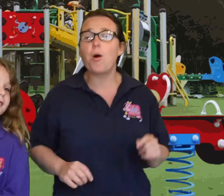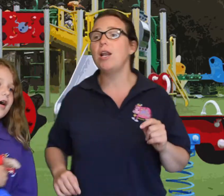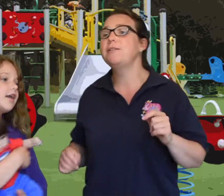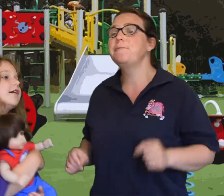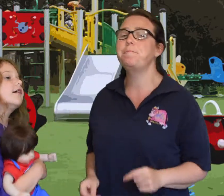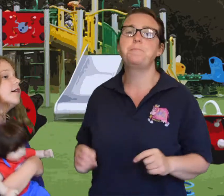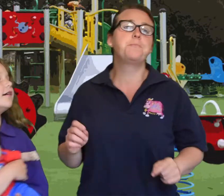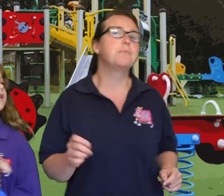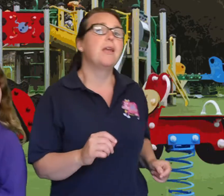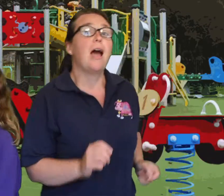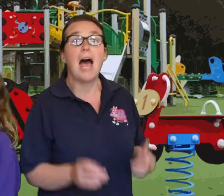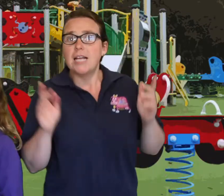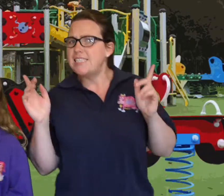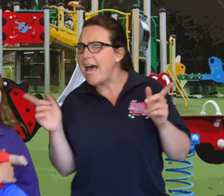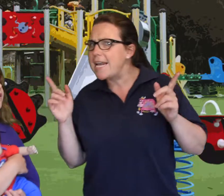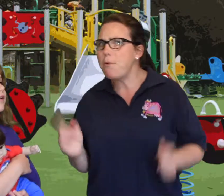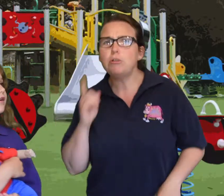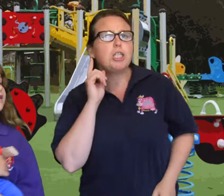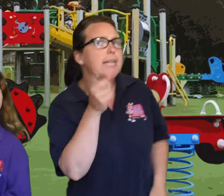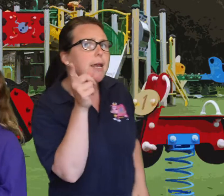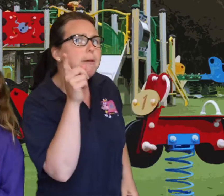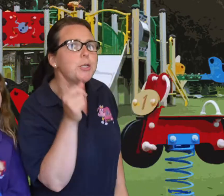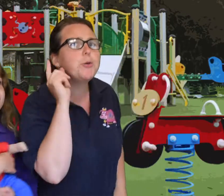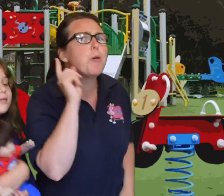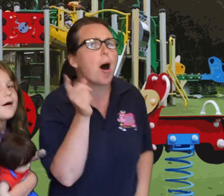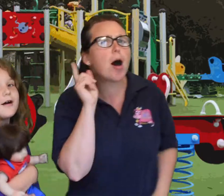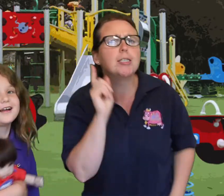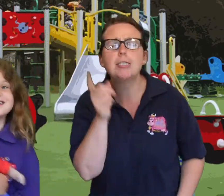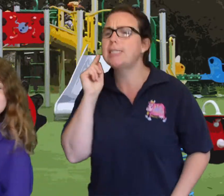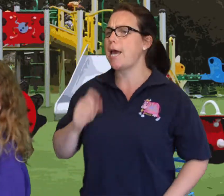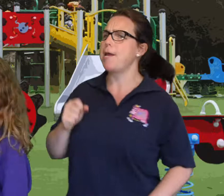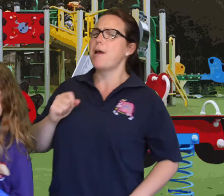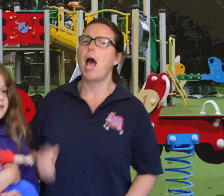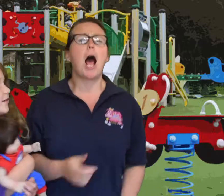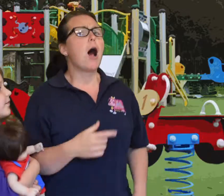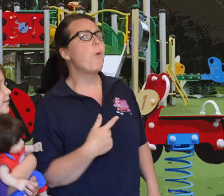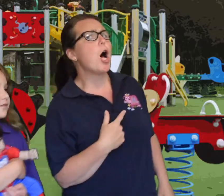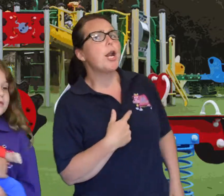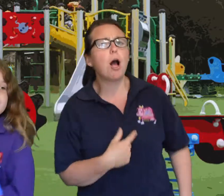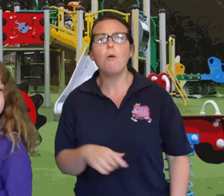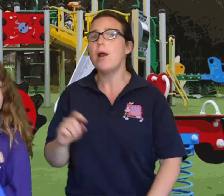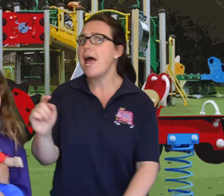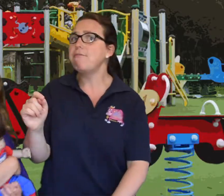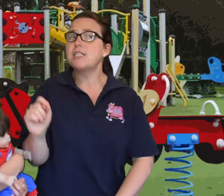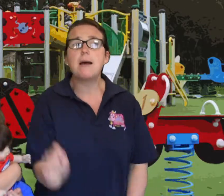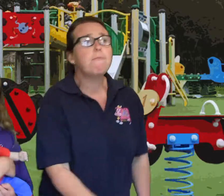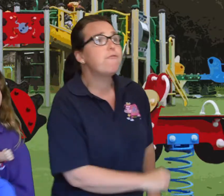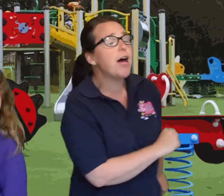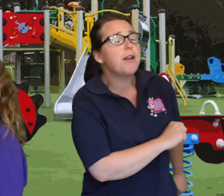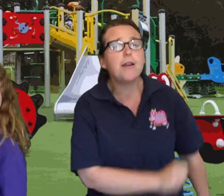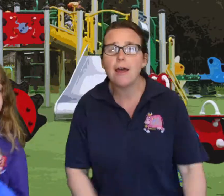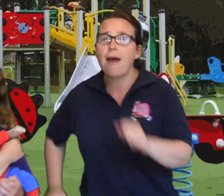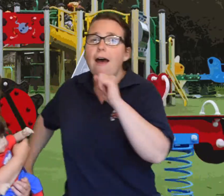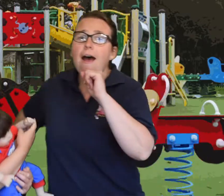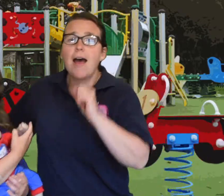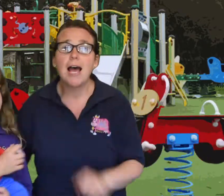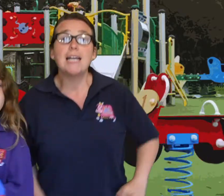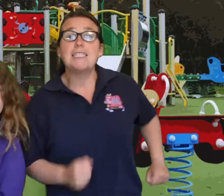everyone. Daddy, won't you take me to the park today? I want to go and have some fun.